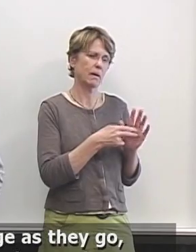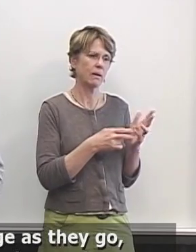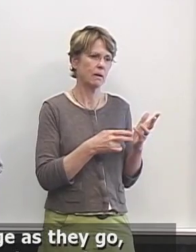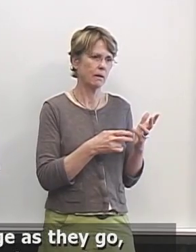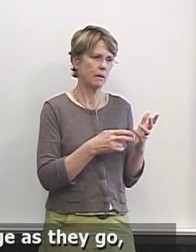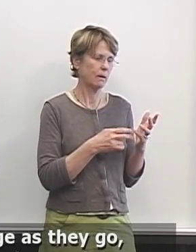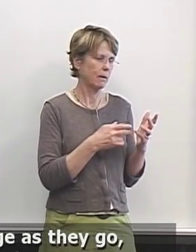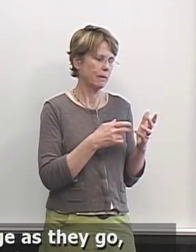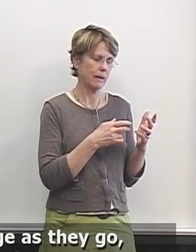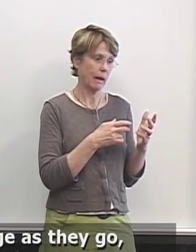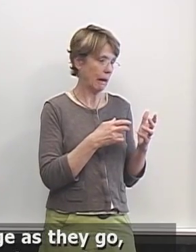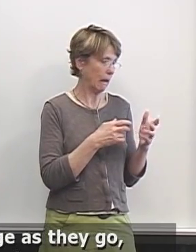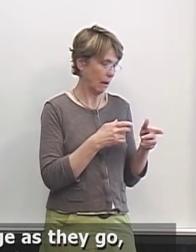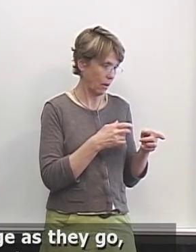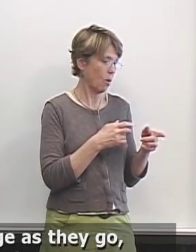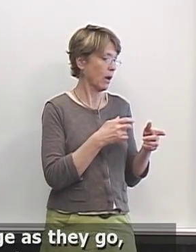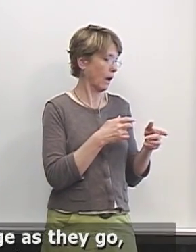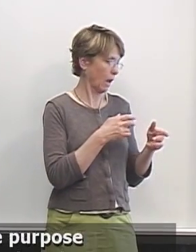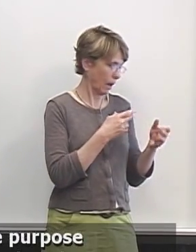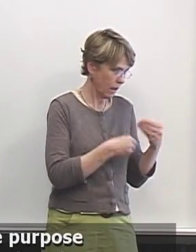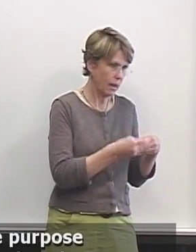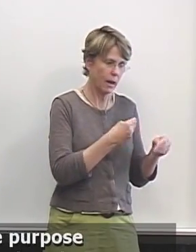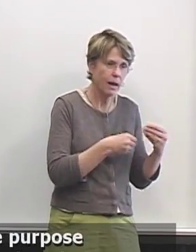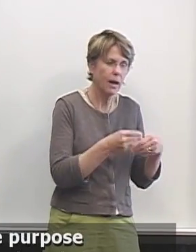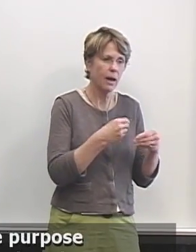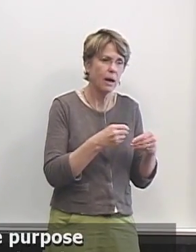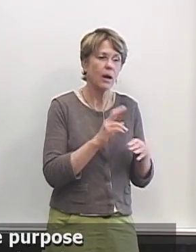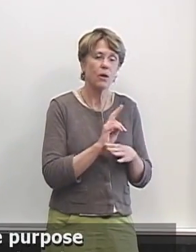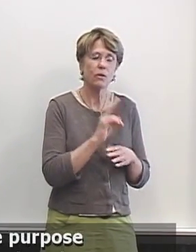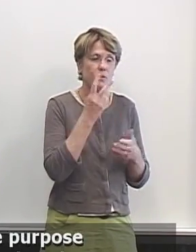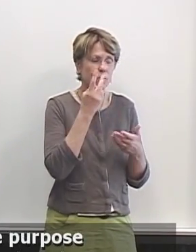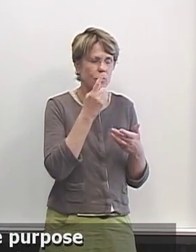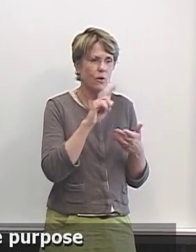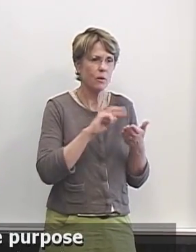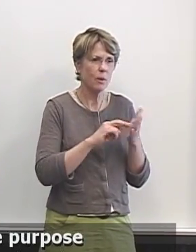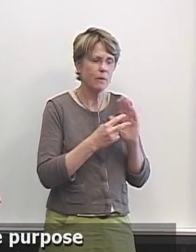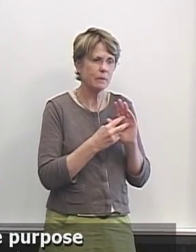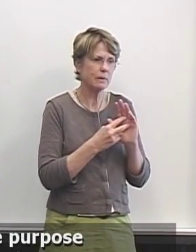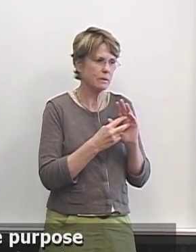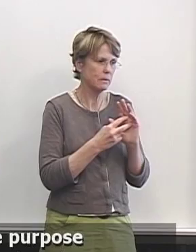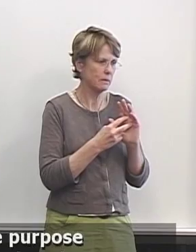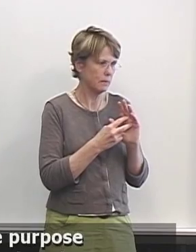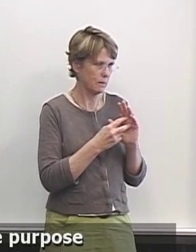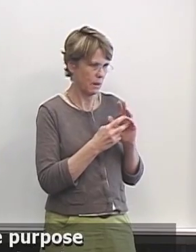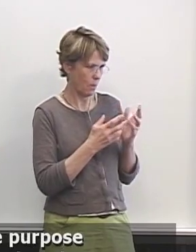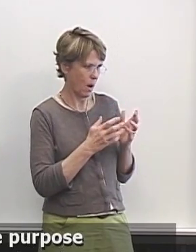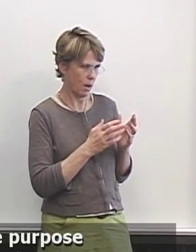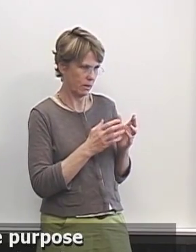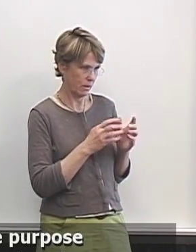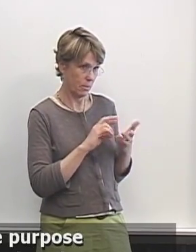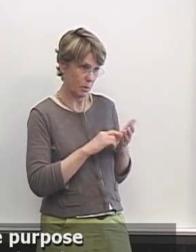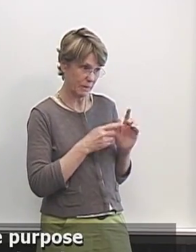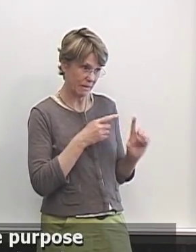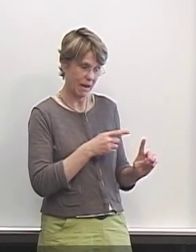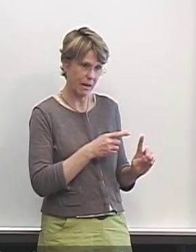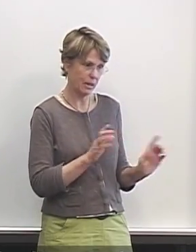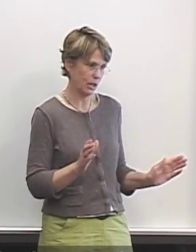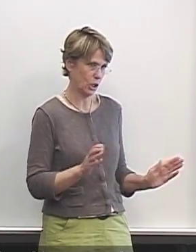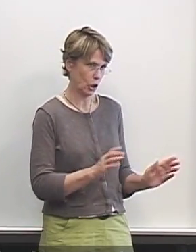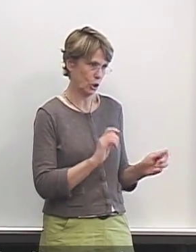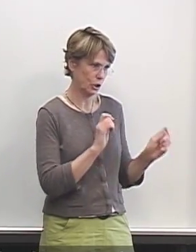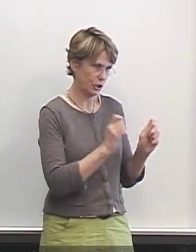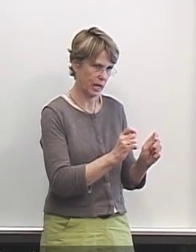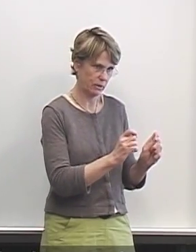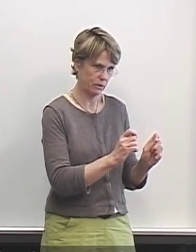They change as they go, and they're used for the purpose of encouraging change and supporting